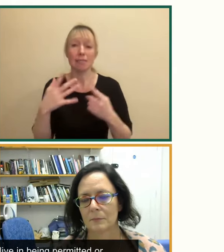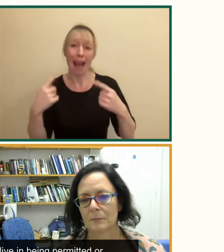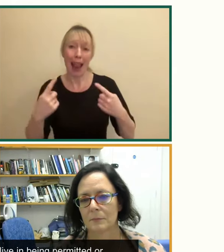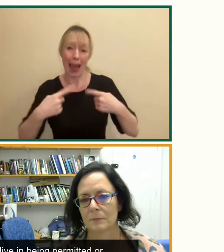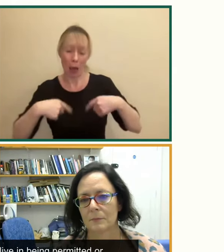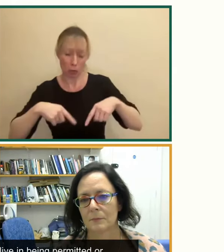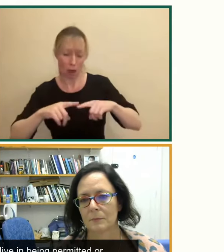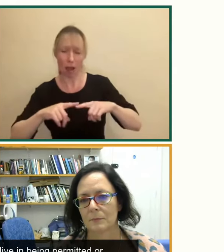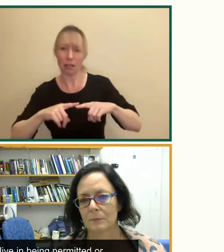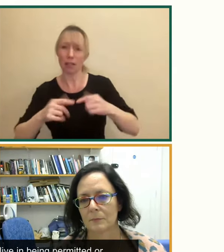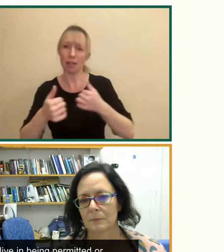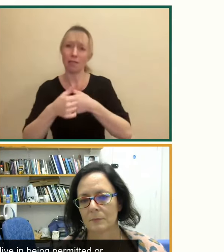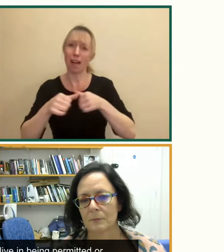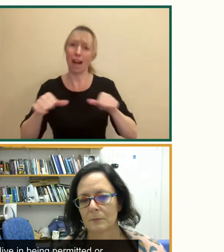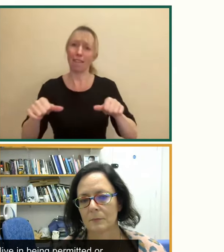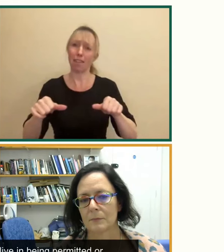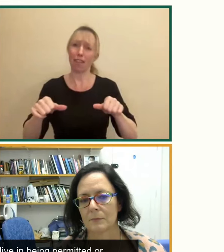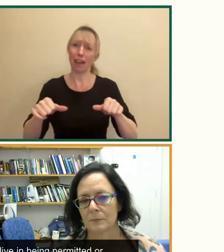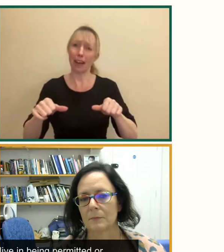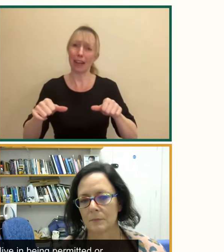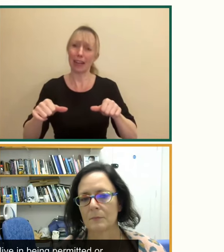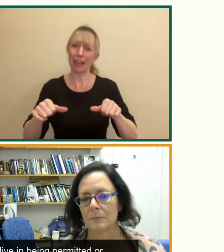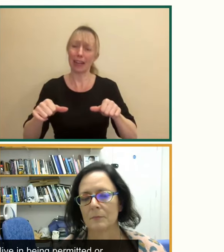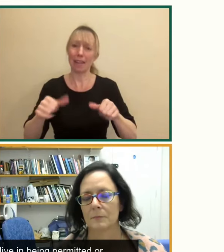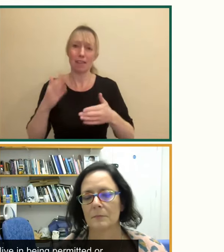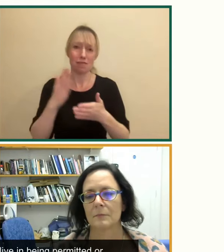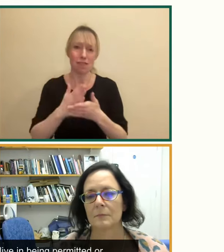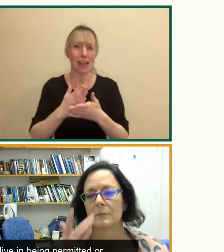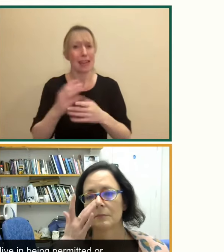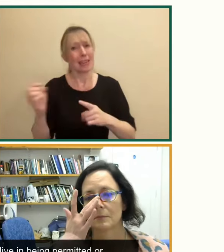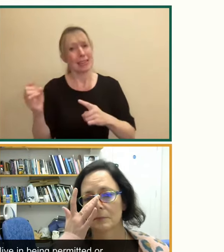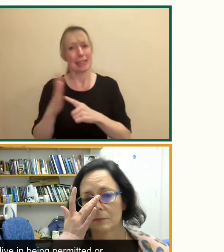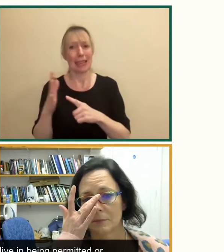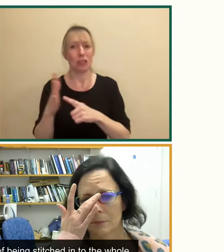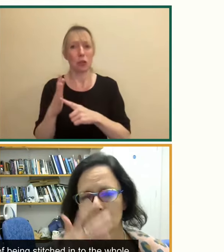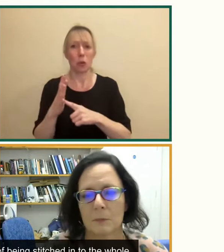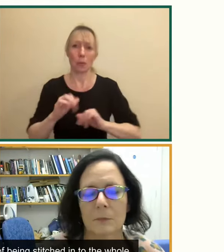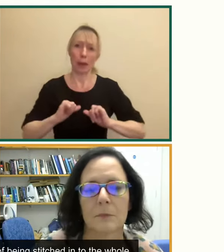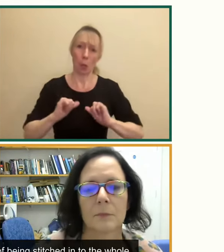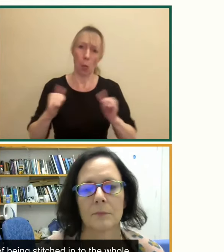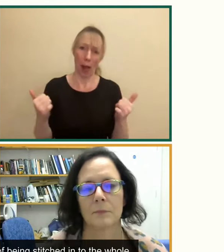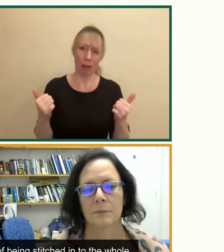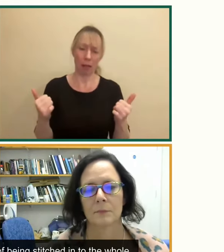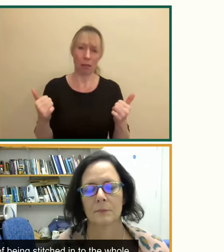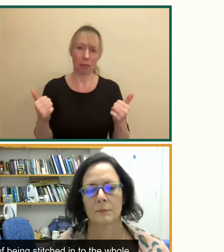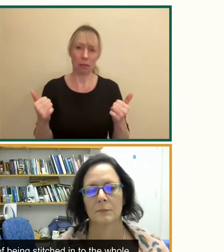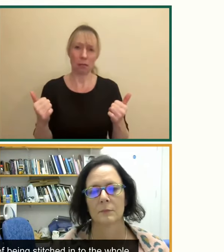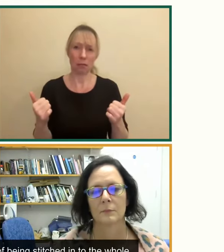you describe as being stitched in to the whole business of being well and